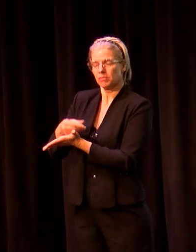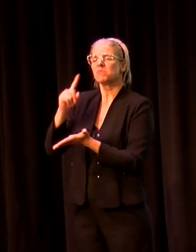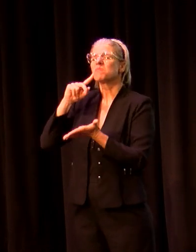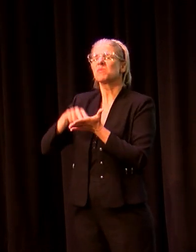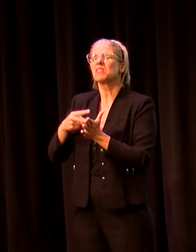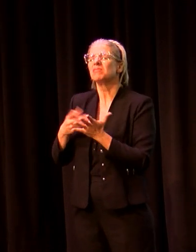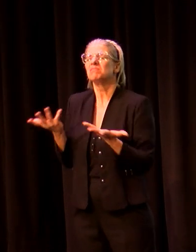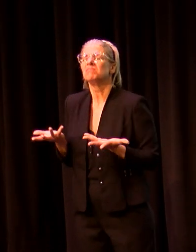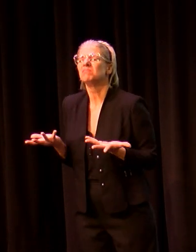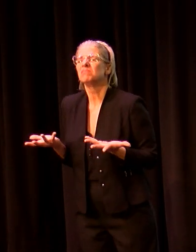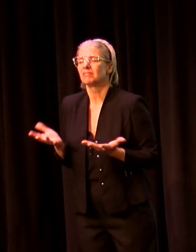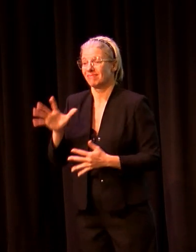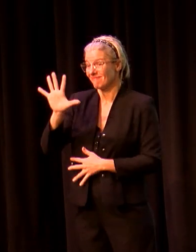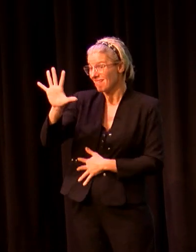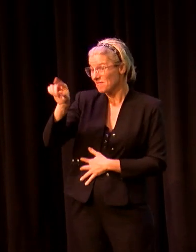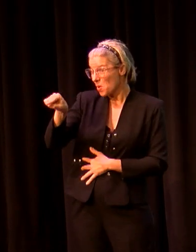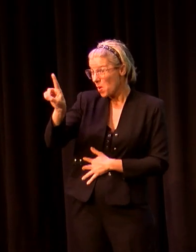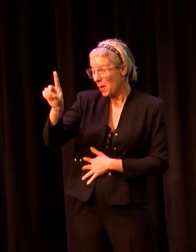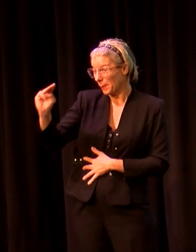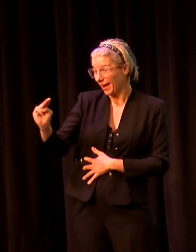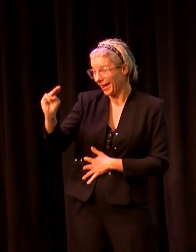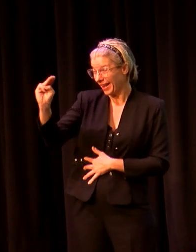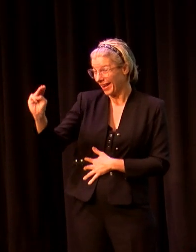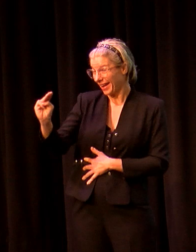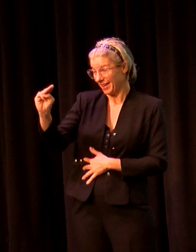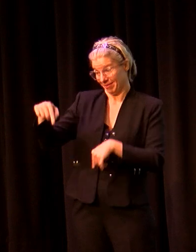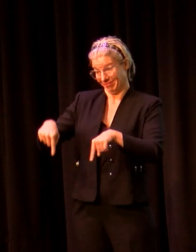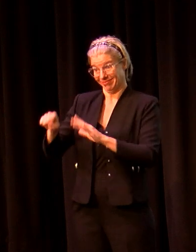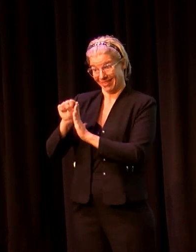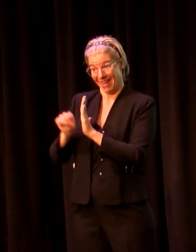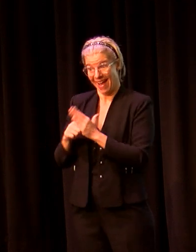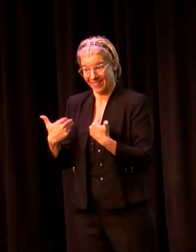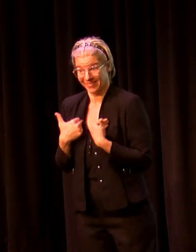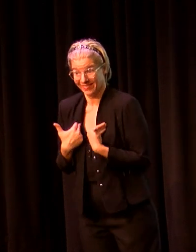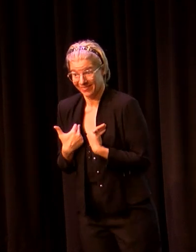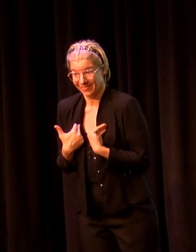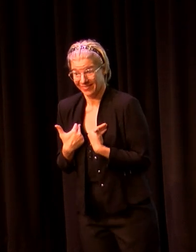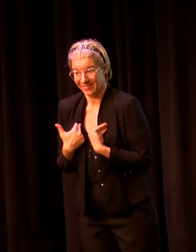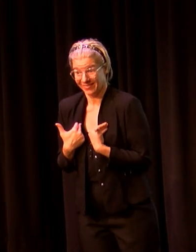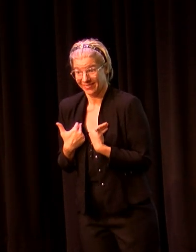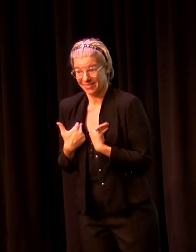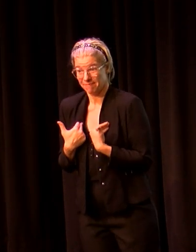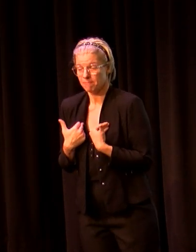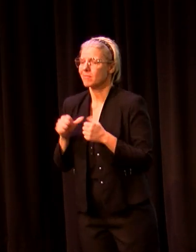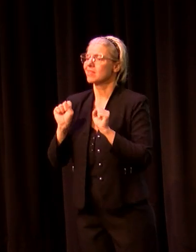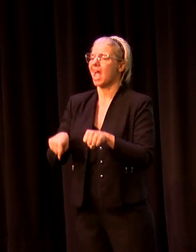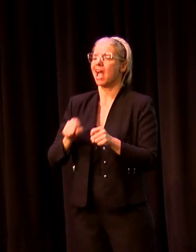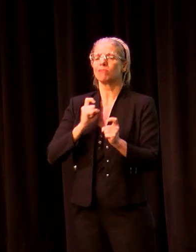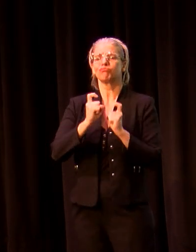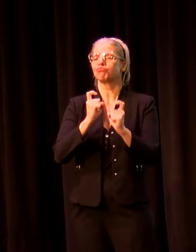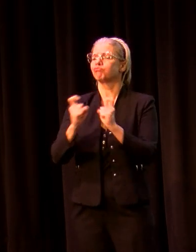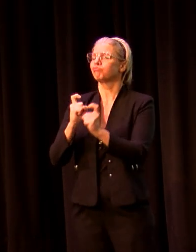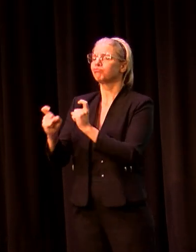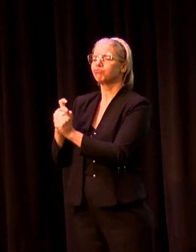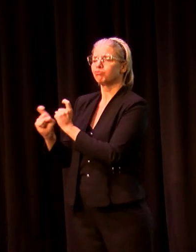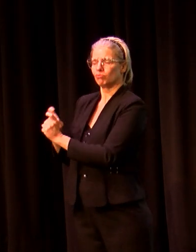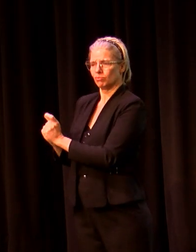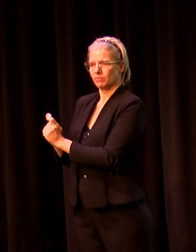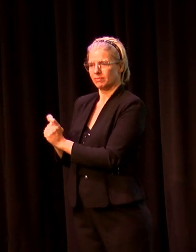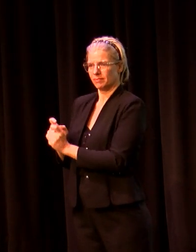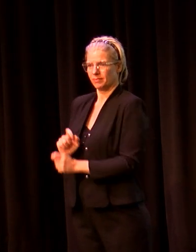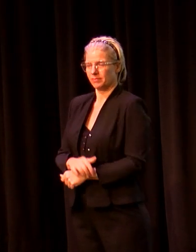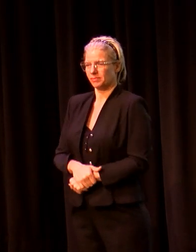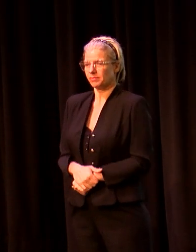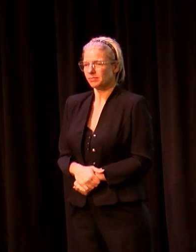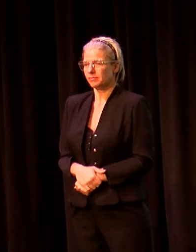million currently that they can give to grant and in the way of grants, and that's across